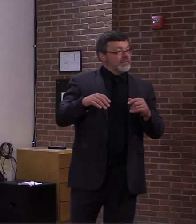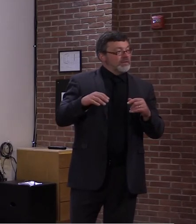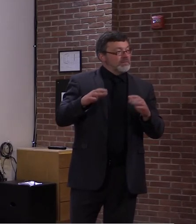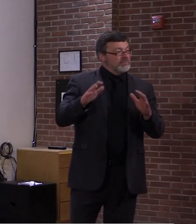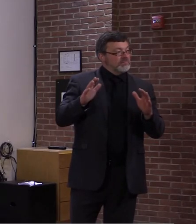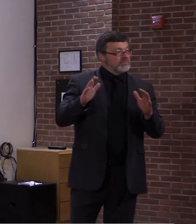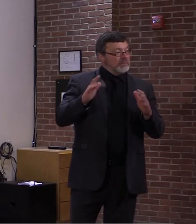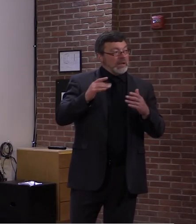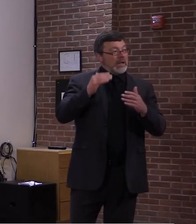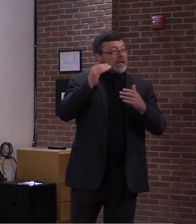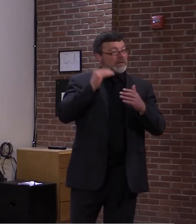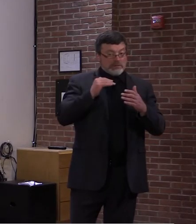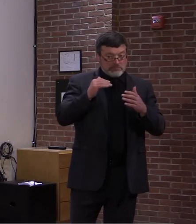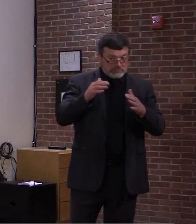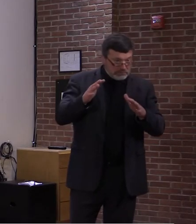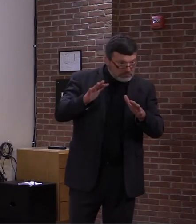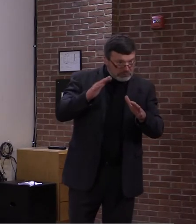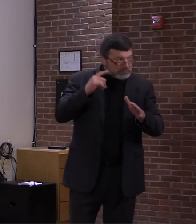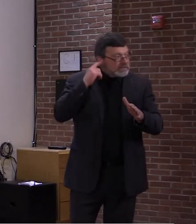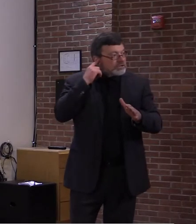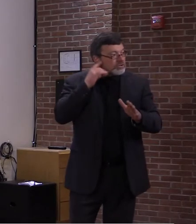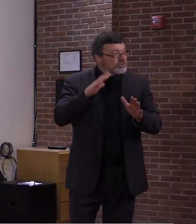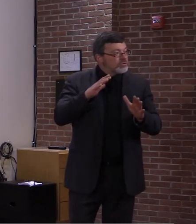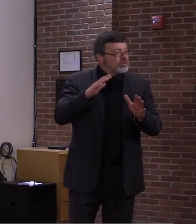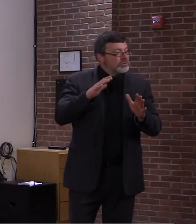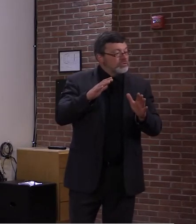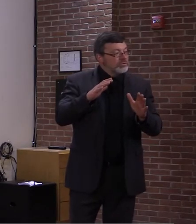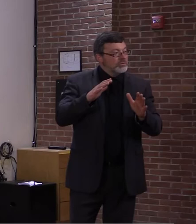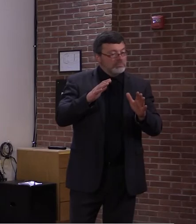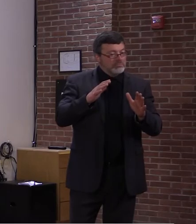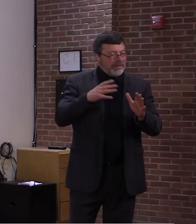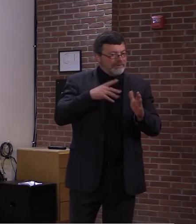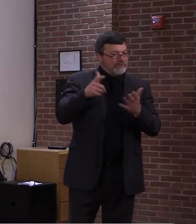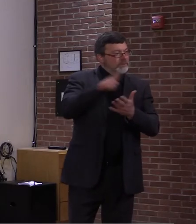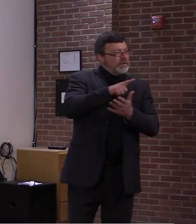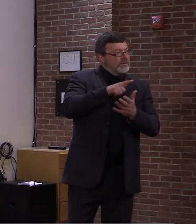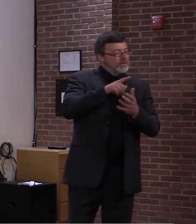All right. Can you hear me now? We can. Okay.